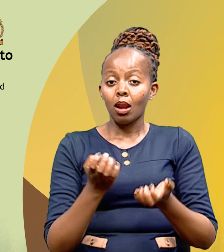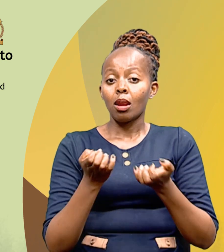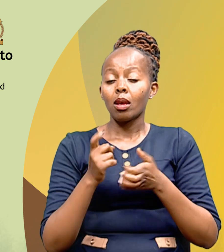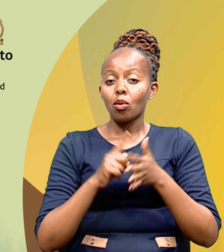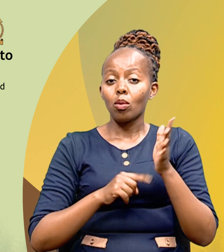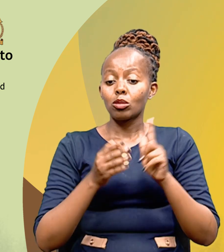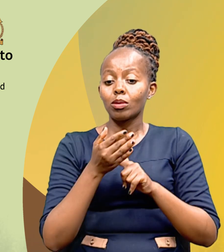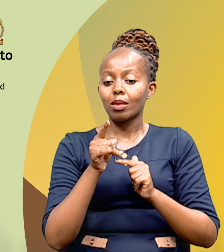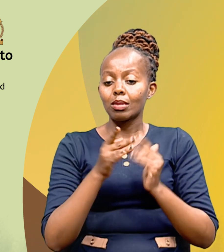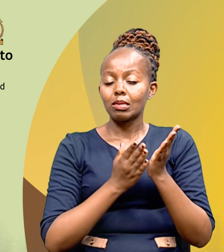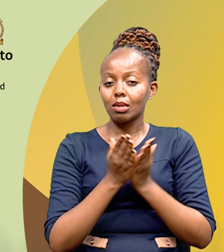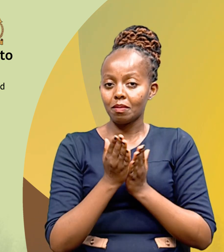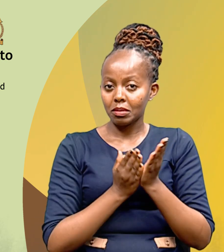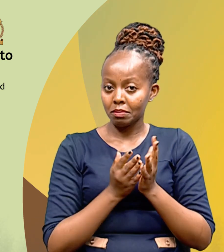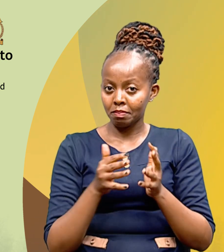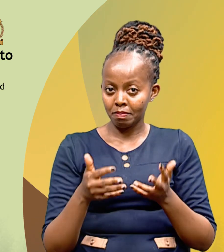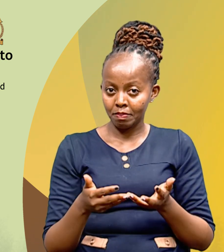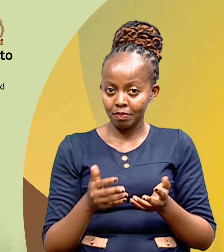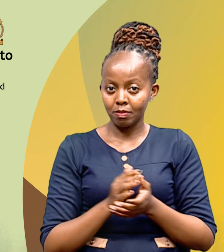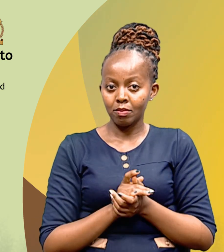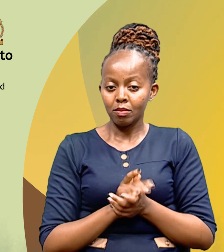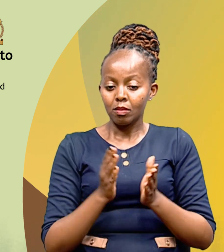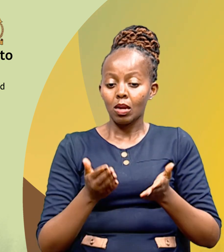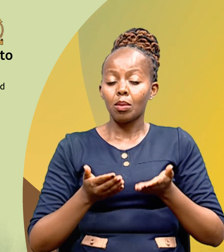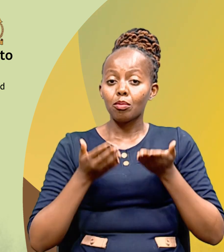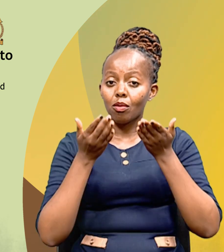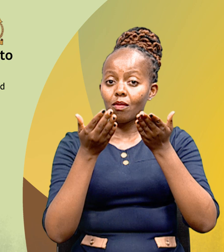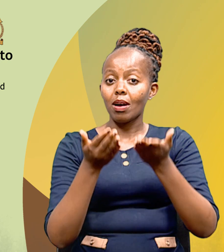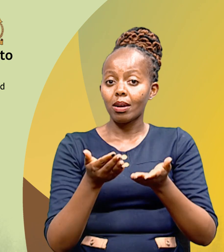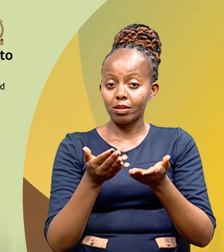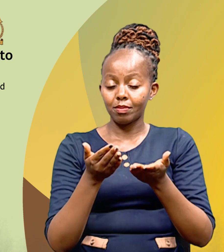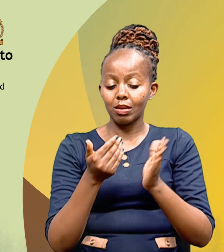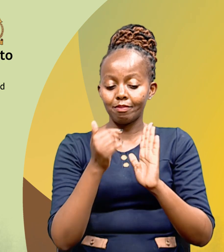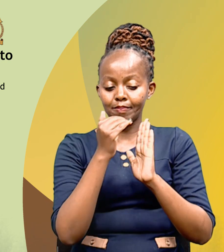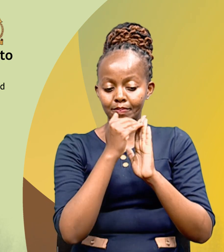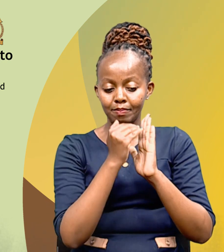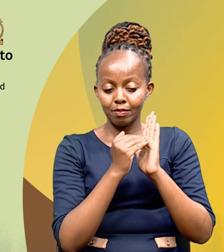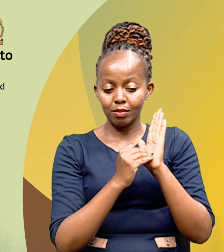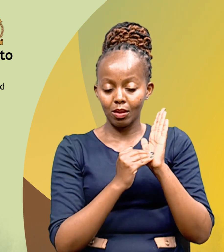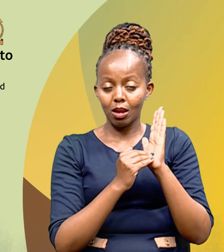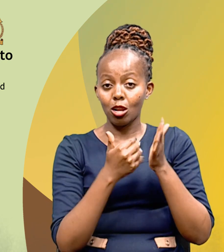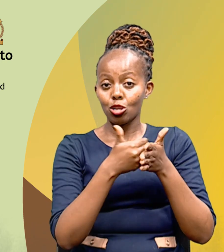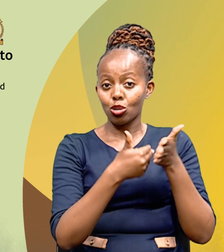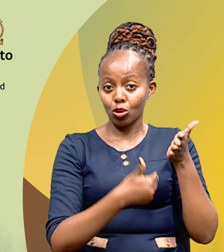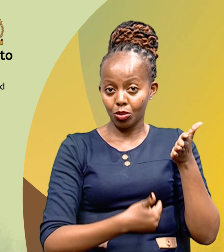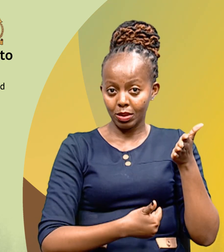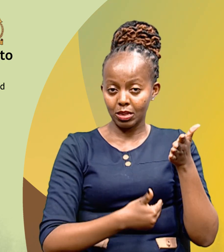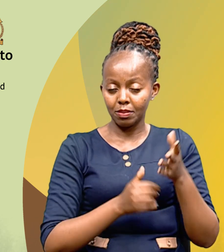Requirement to obtain is to provide the following documents.